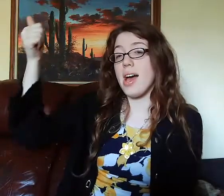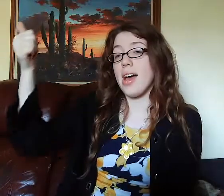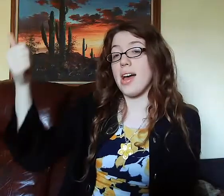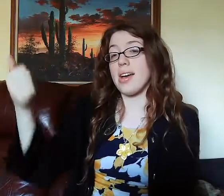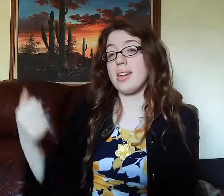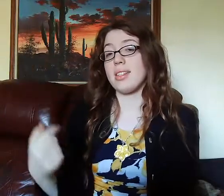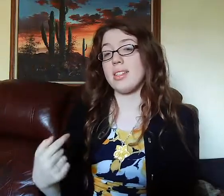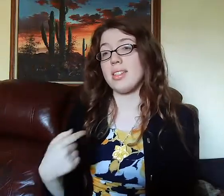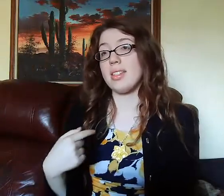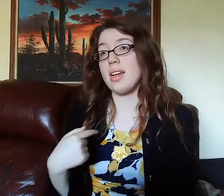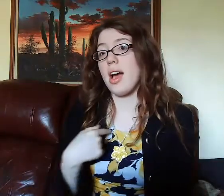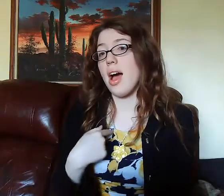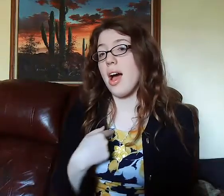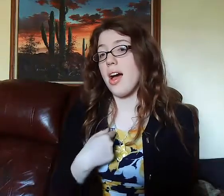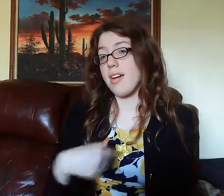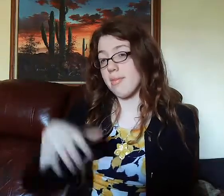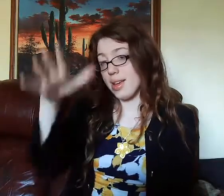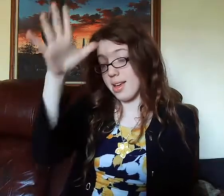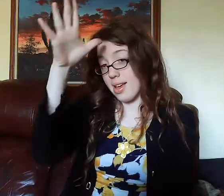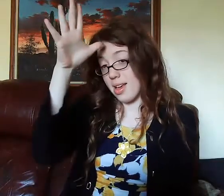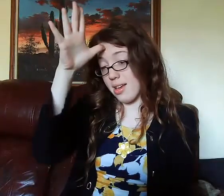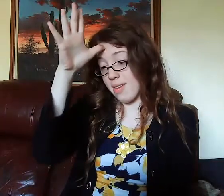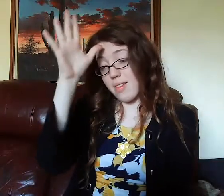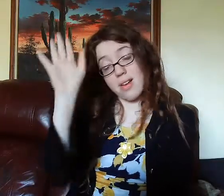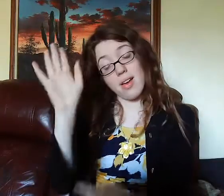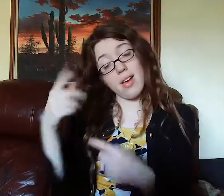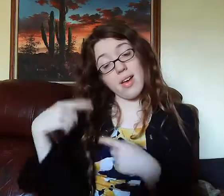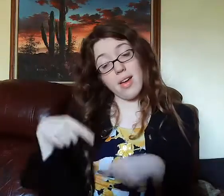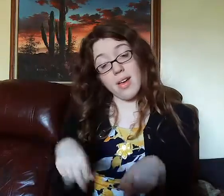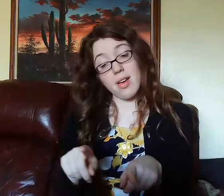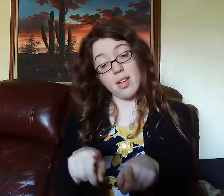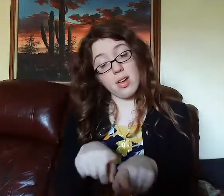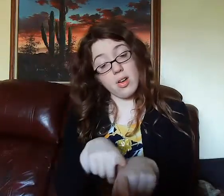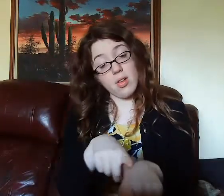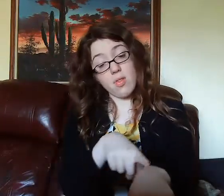been a better friend I've been a better friend